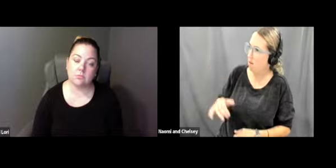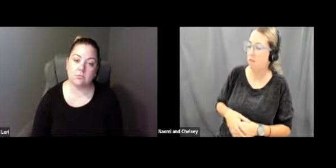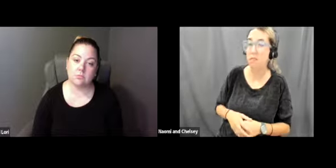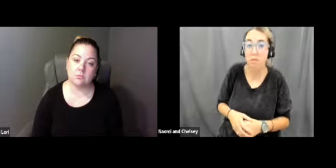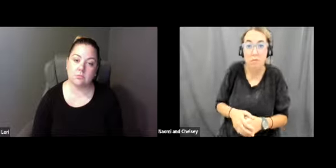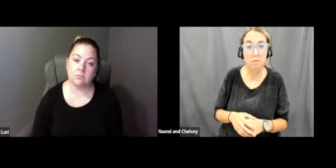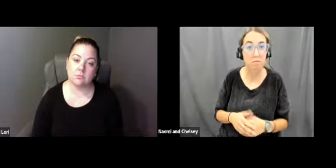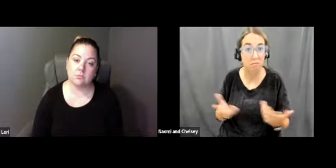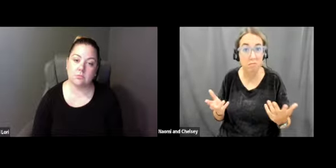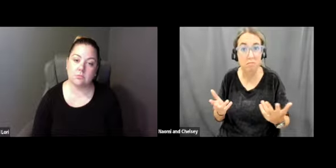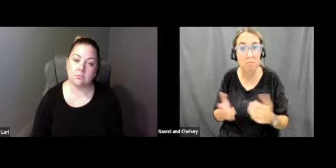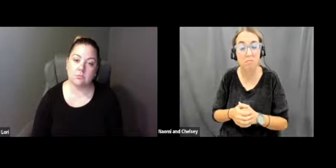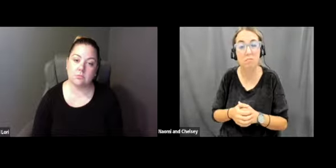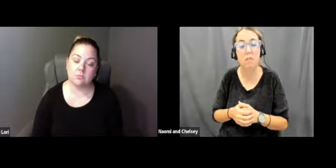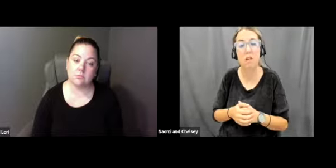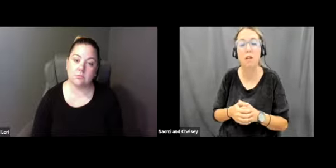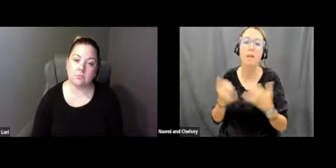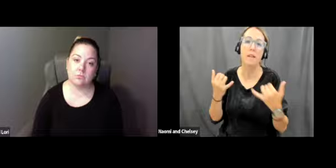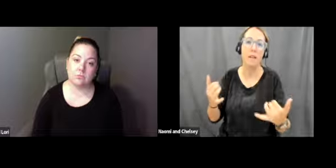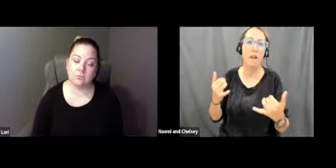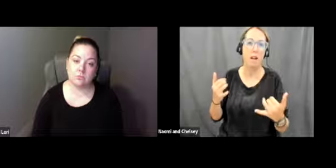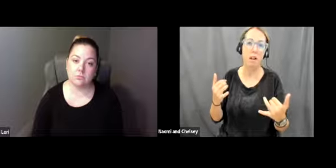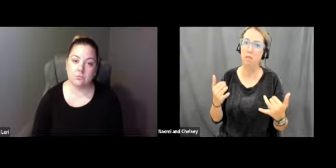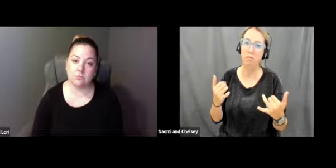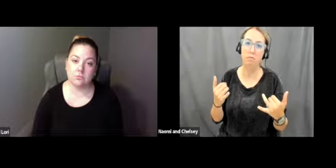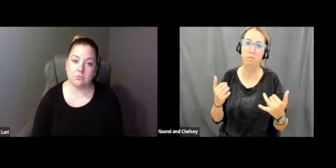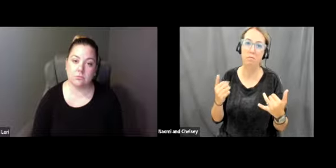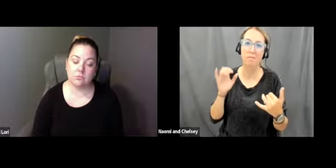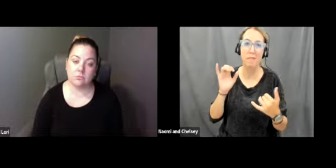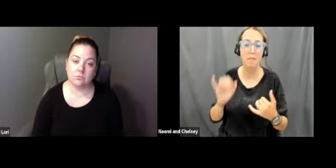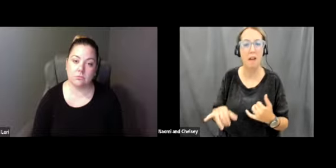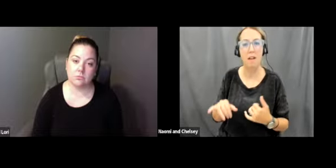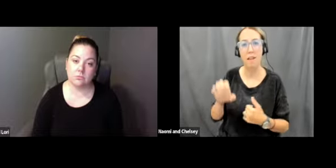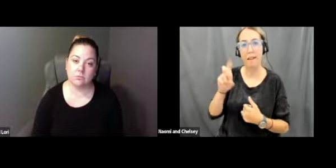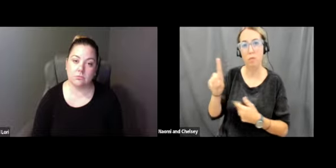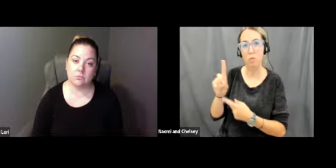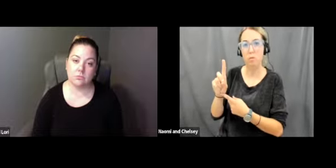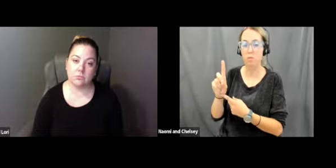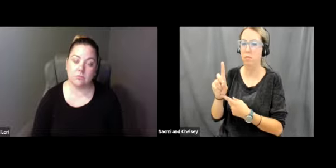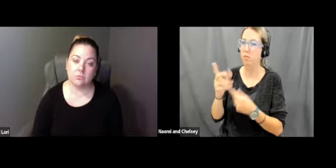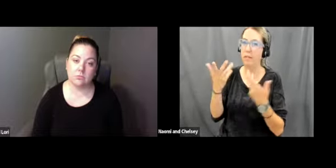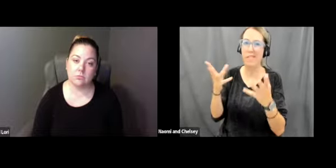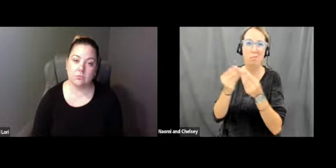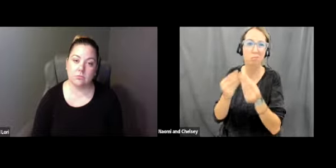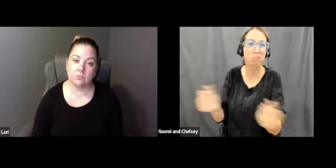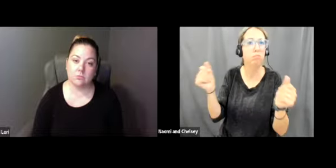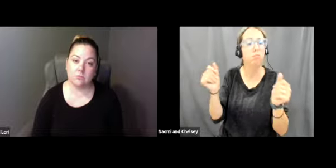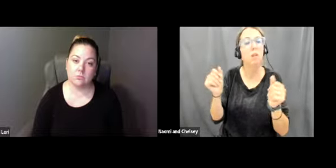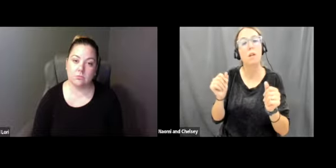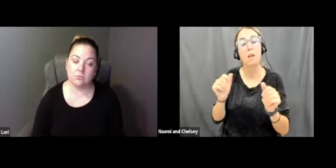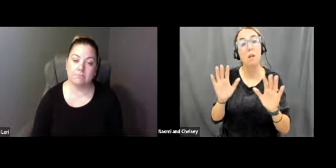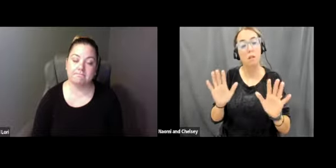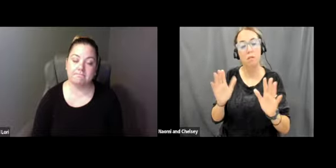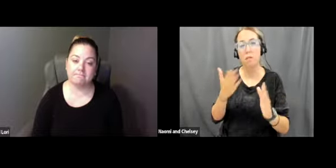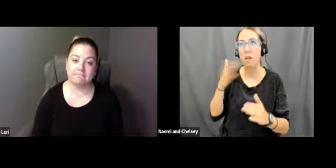I've gotten out of that stage of my life. But that was really impactful. And then it's funny